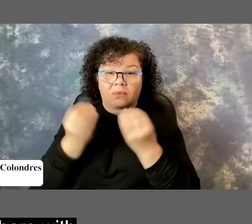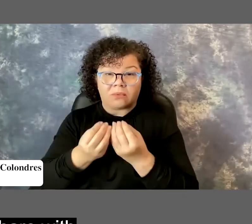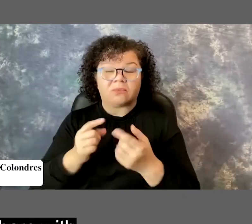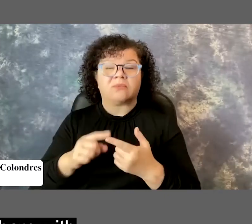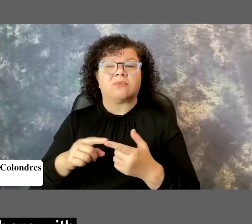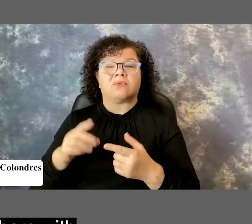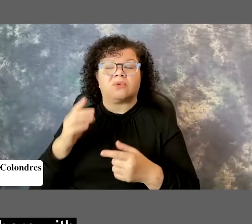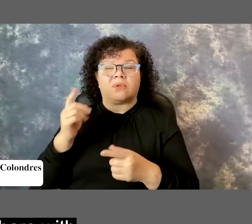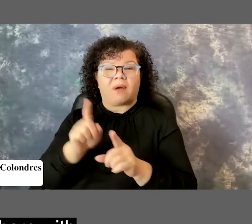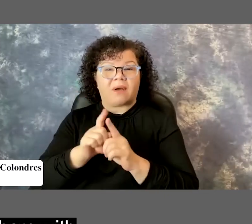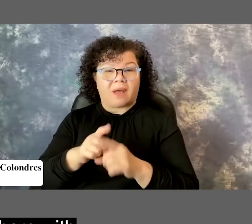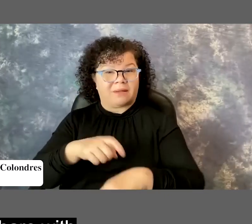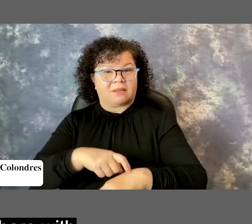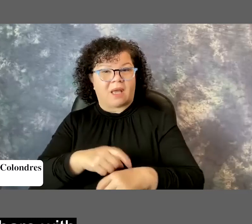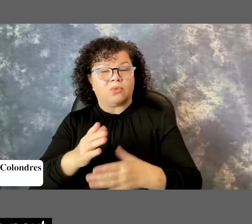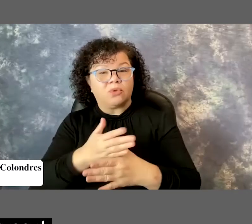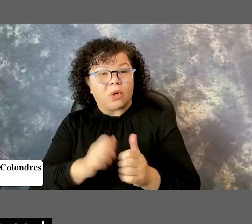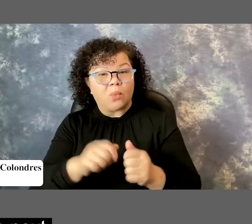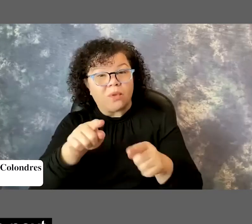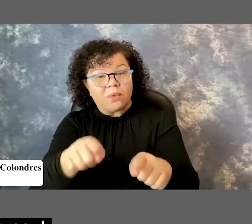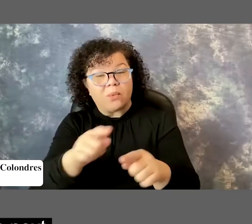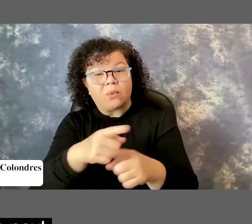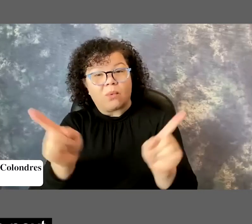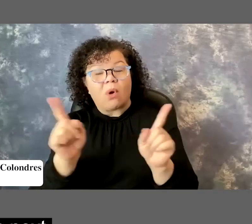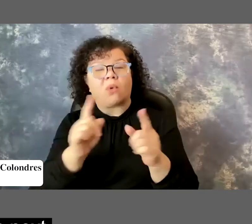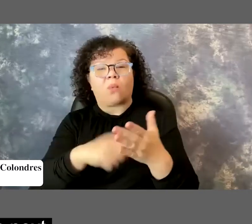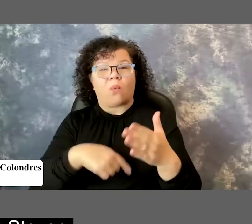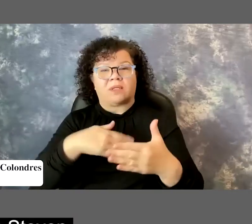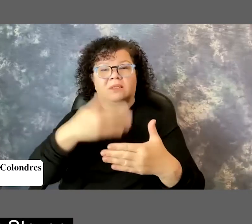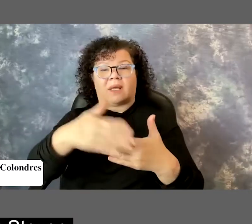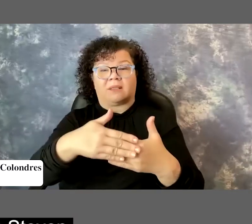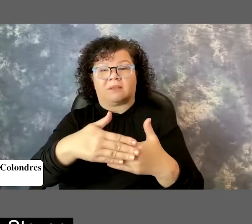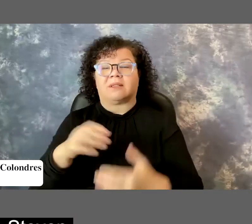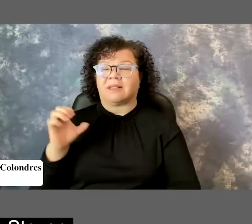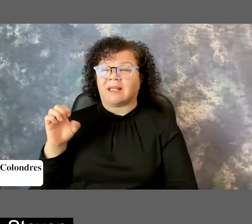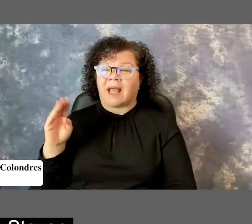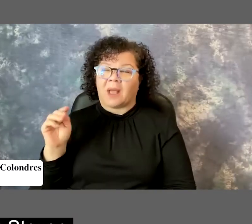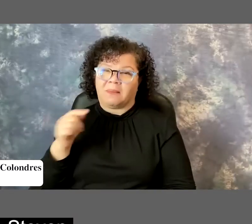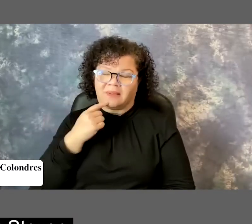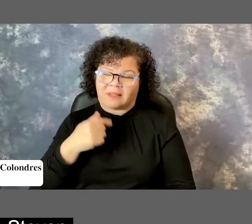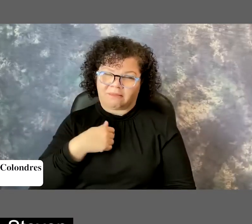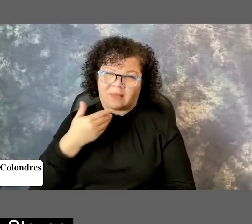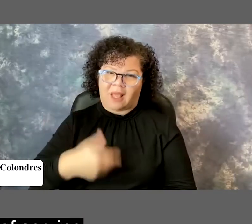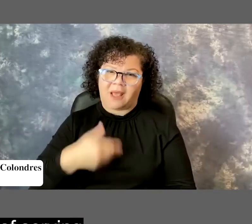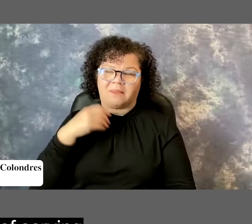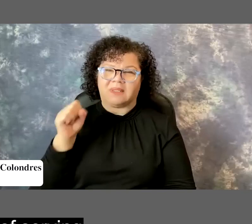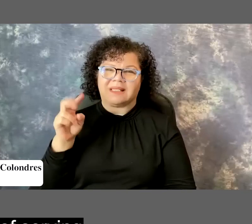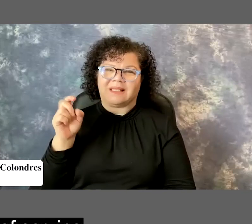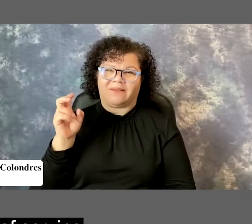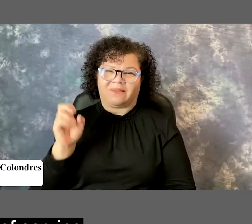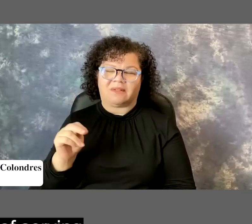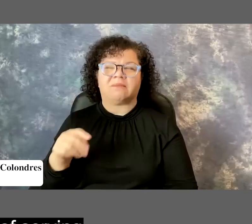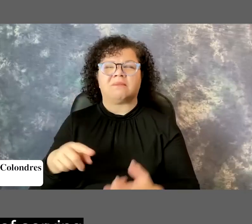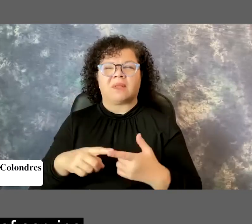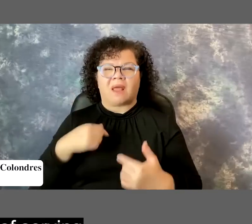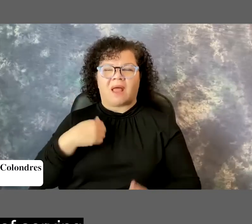chance to share with y'all what comes next. As Emma said, I am Stephen. I have the privilege